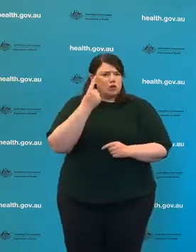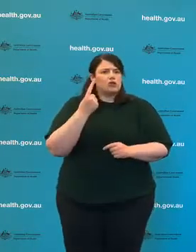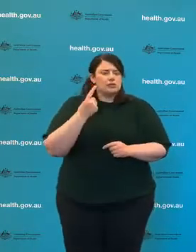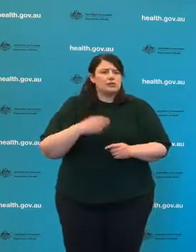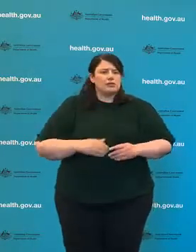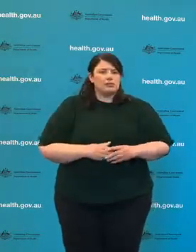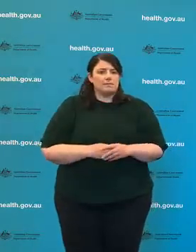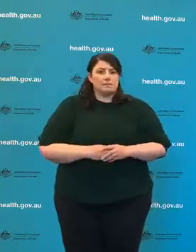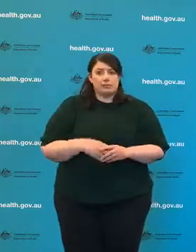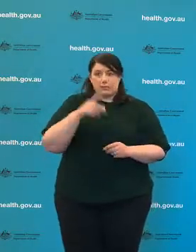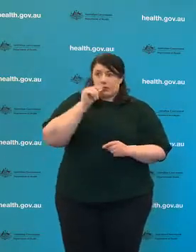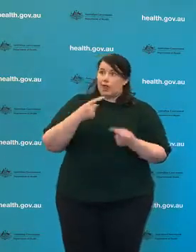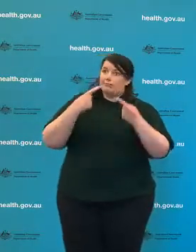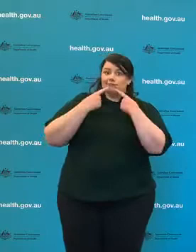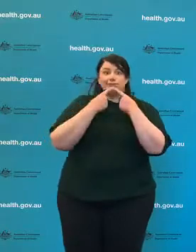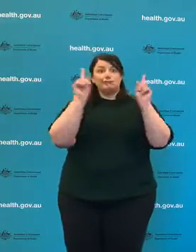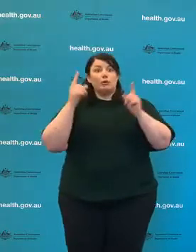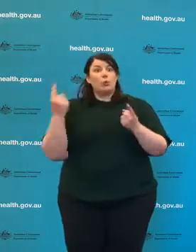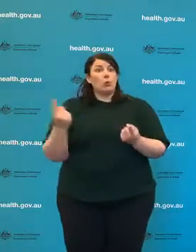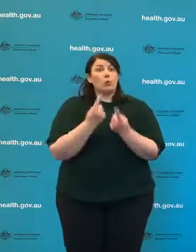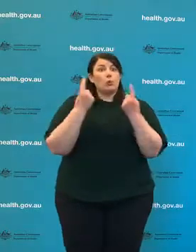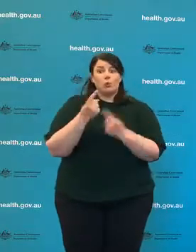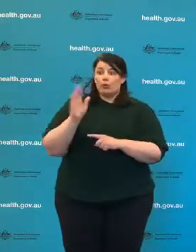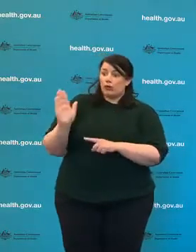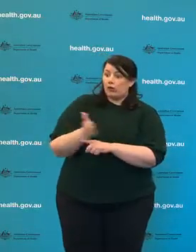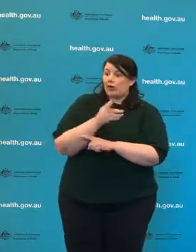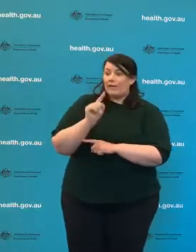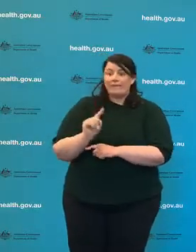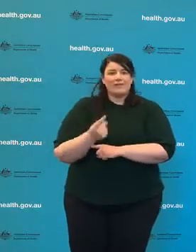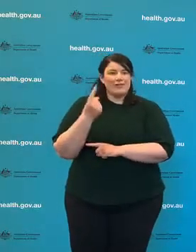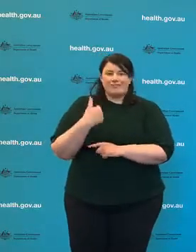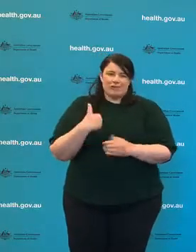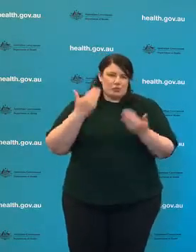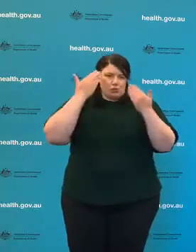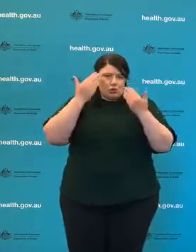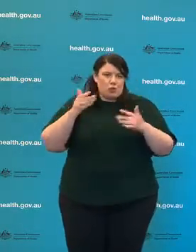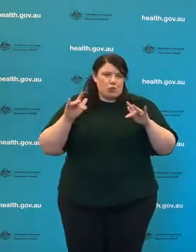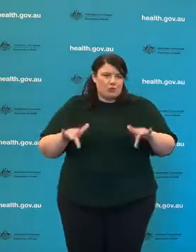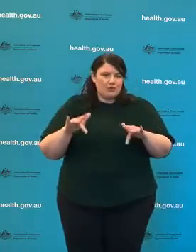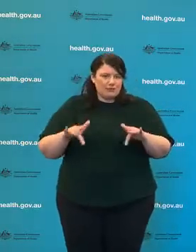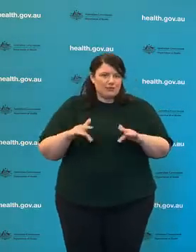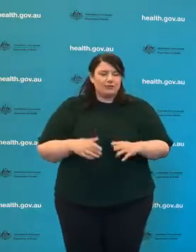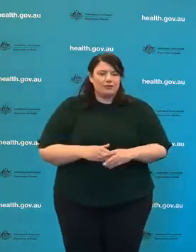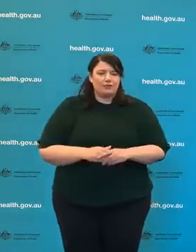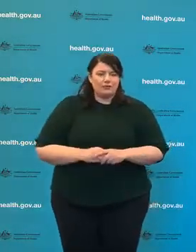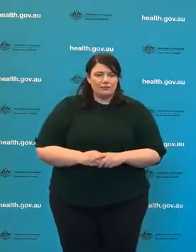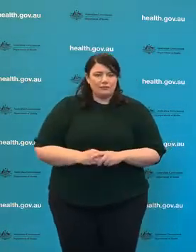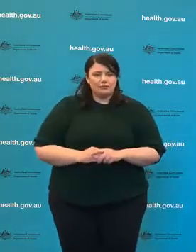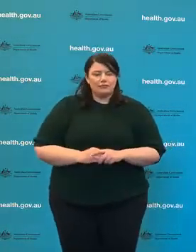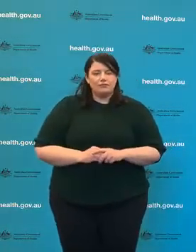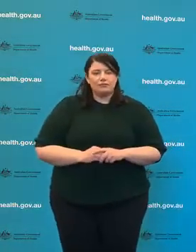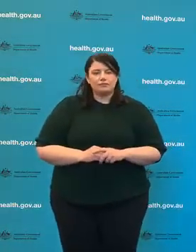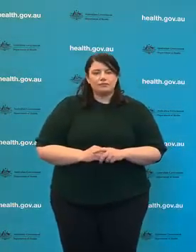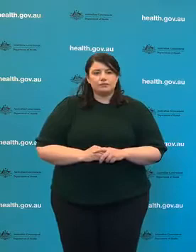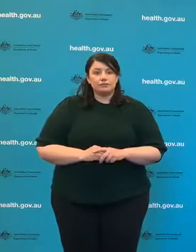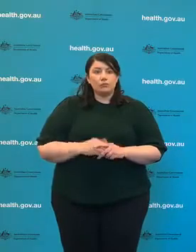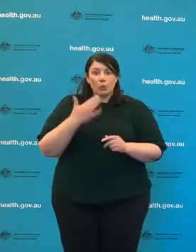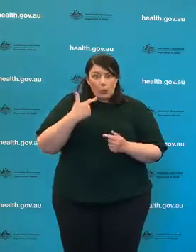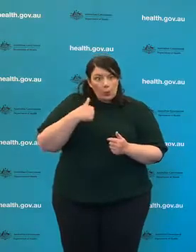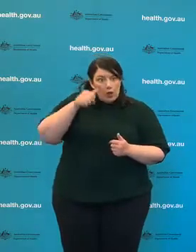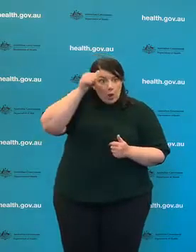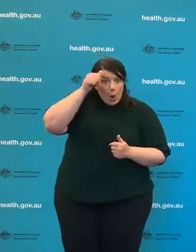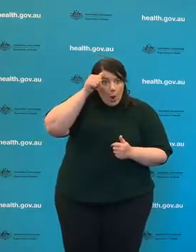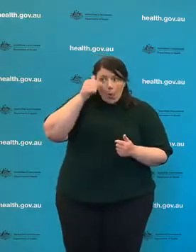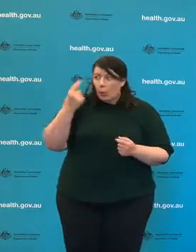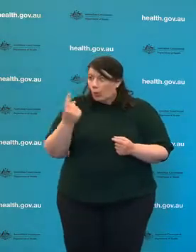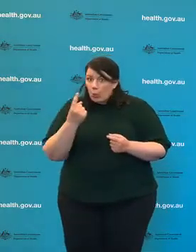point where I can definitively say what that priority list is, but when when it is available, and it